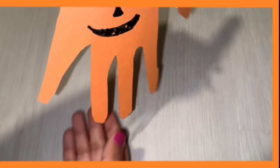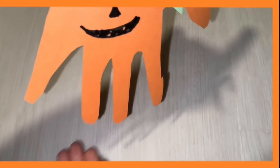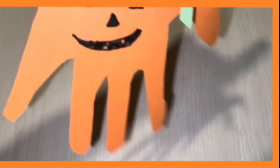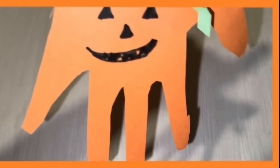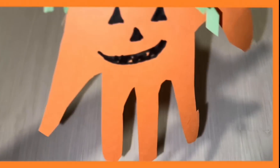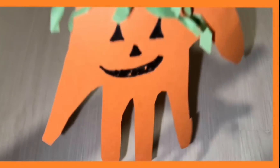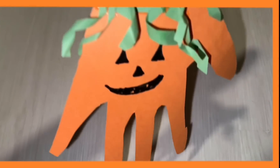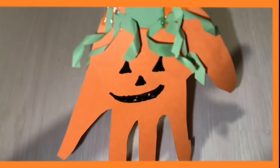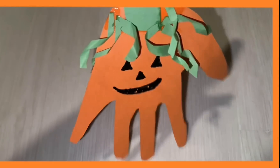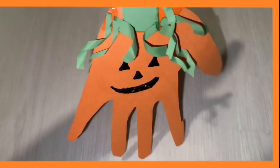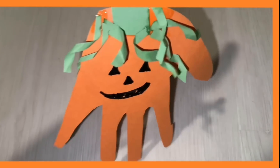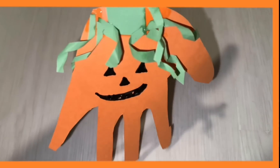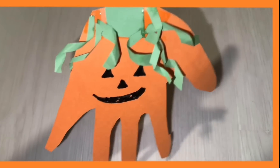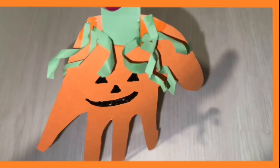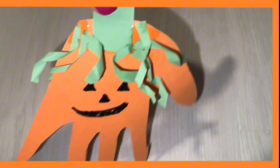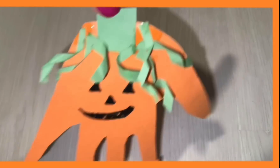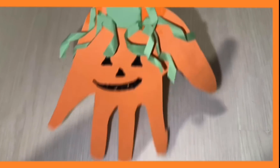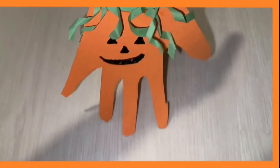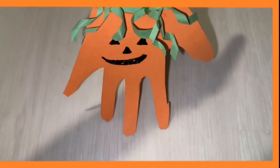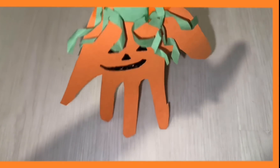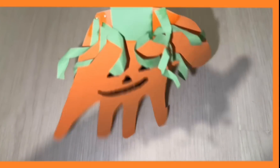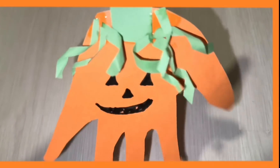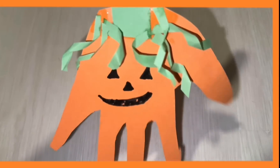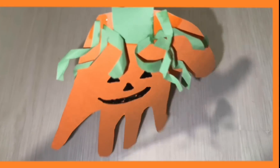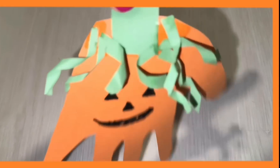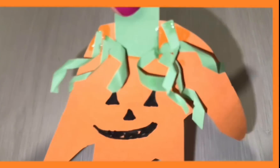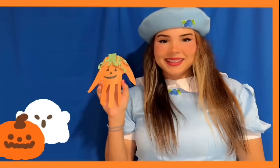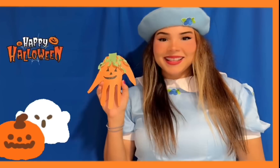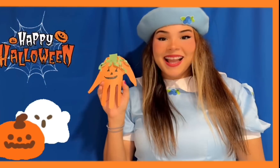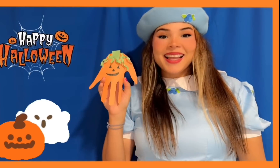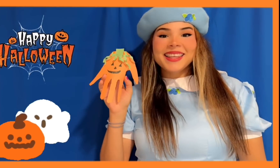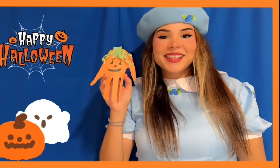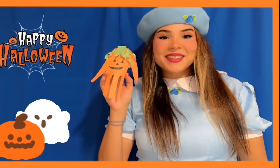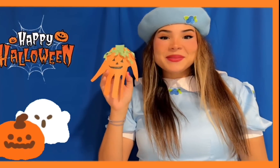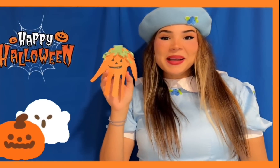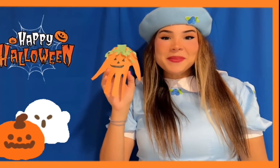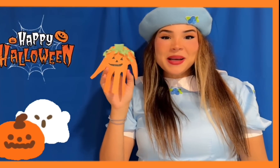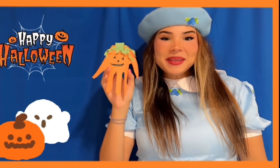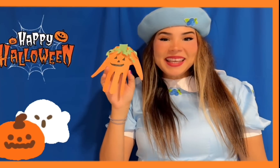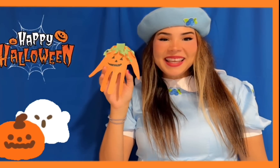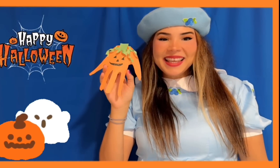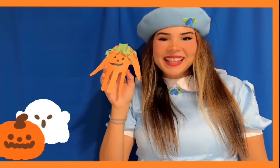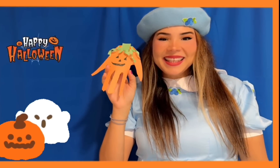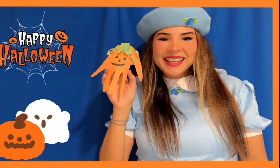There you have it. There's my hand pumpkin. Here's my pumpkin.